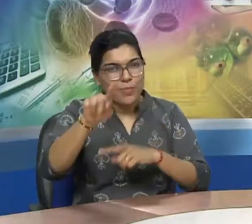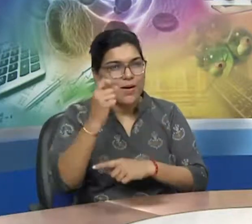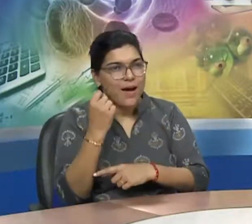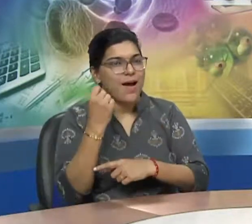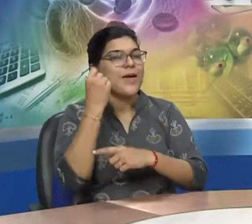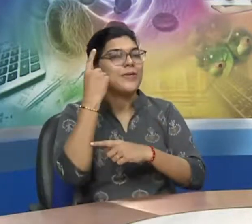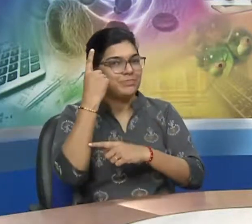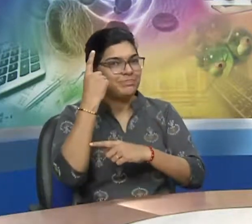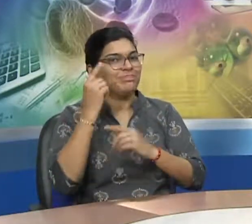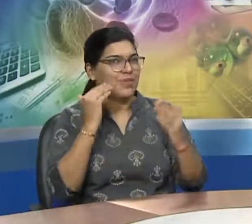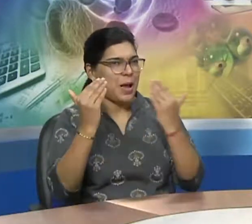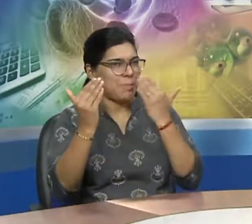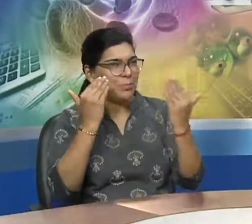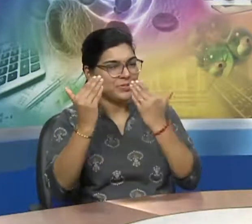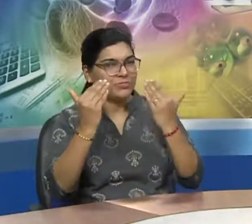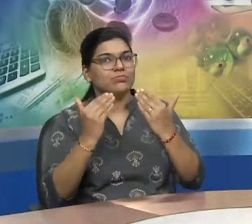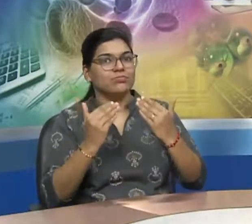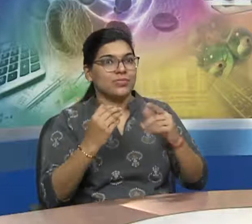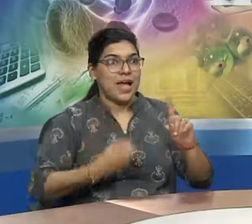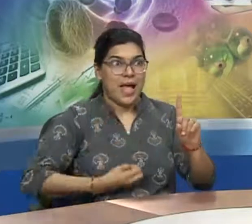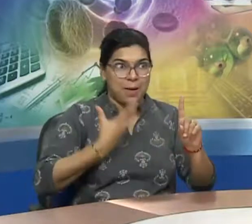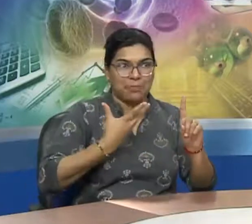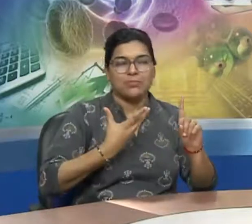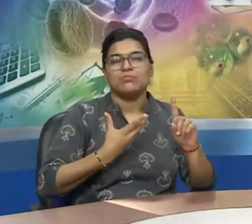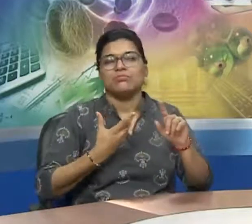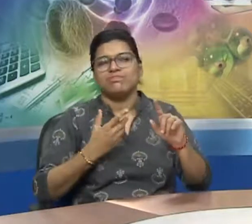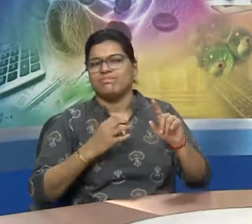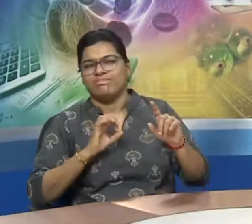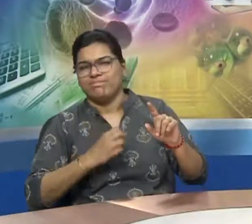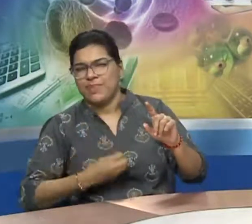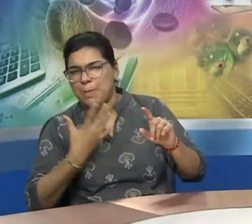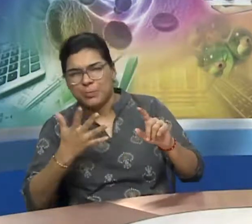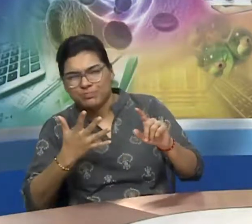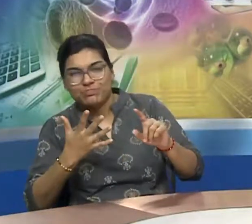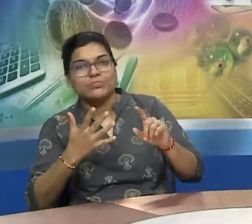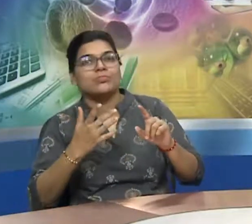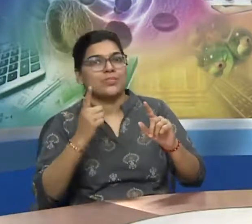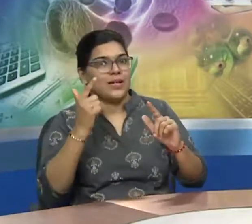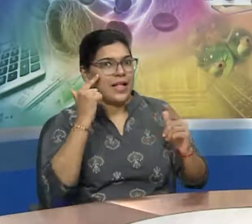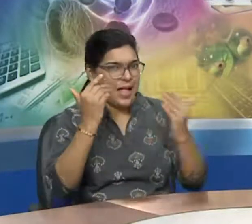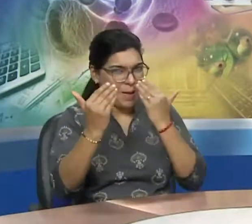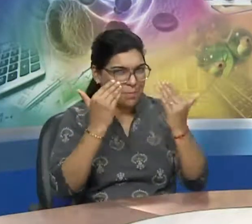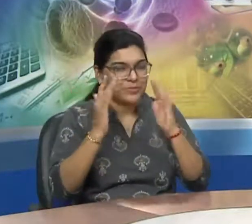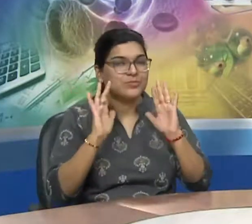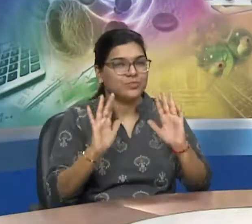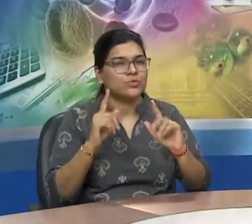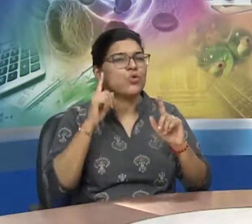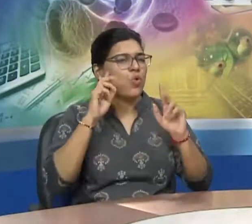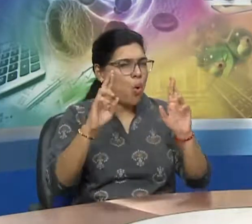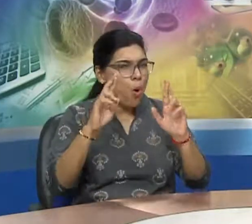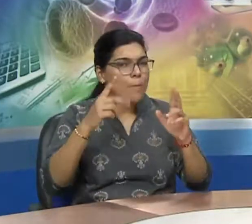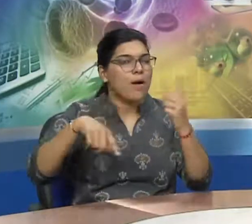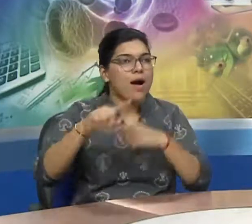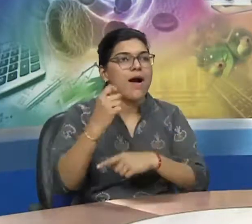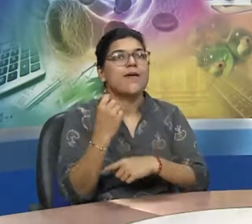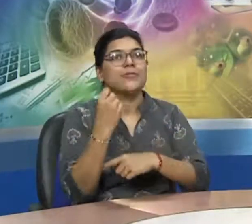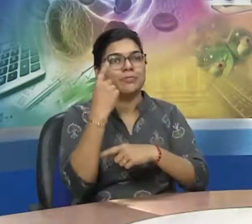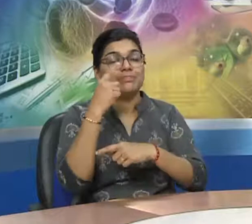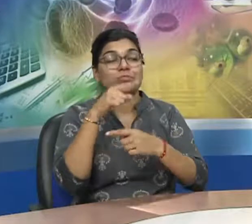So far we have understood the story, and I hope you have enjoyed and understood it well. This